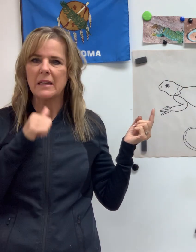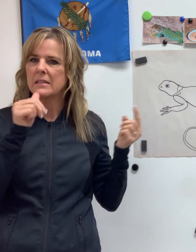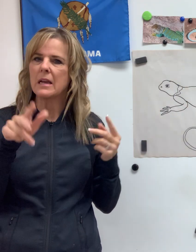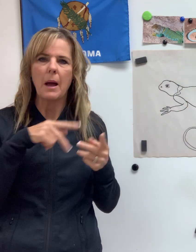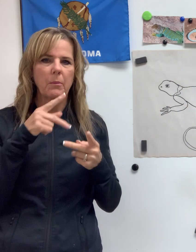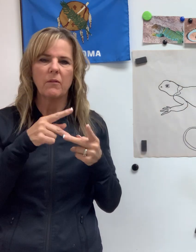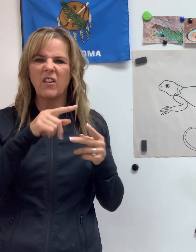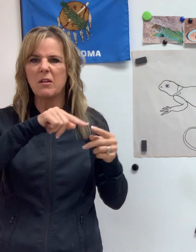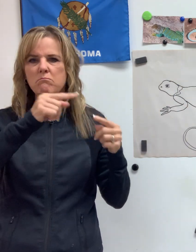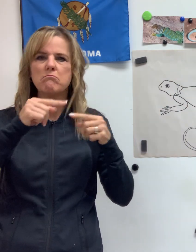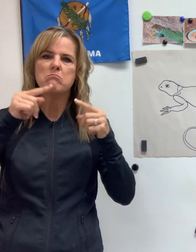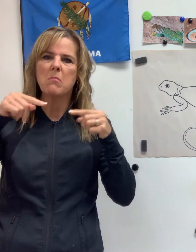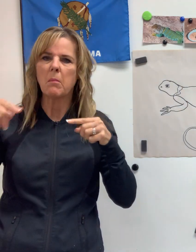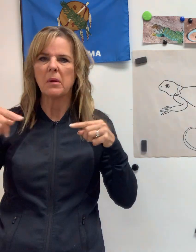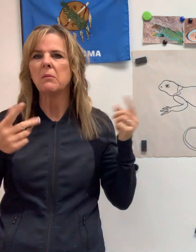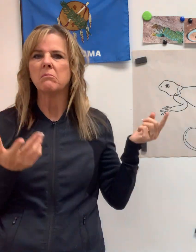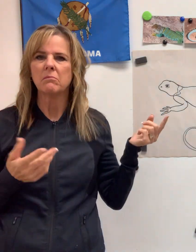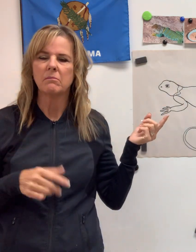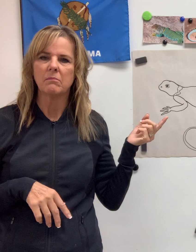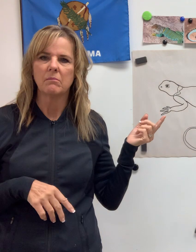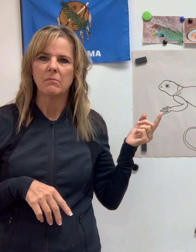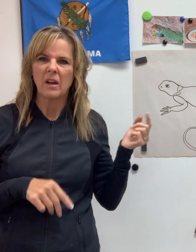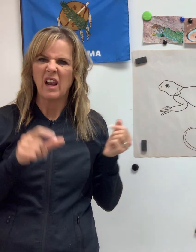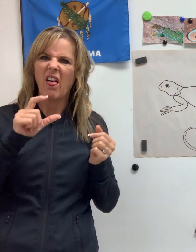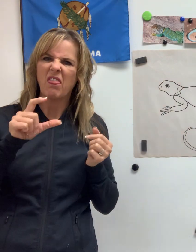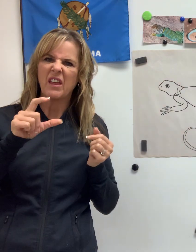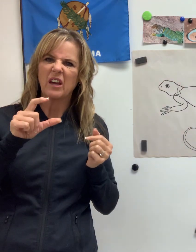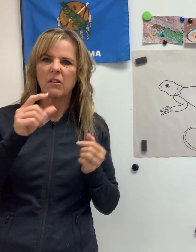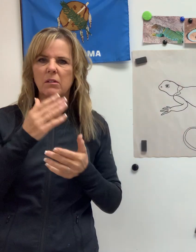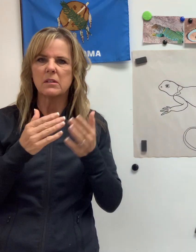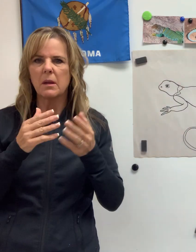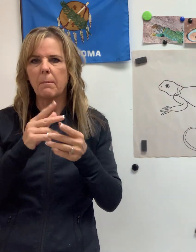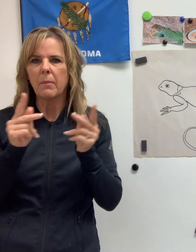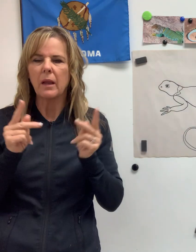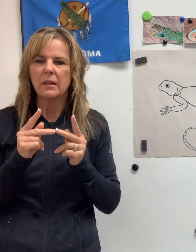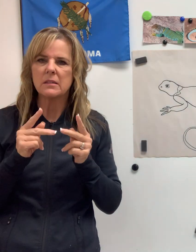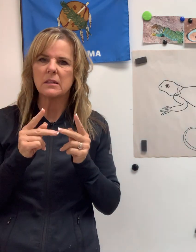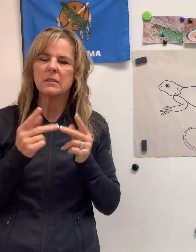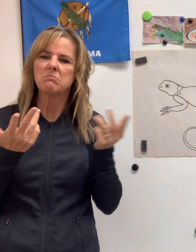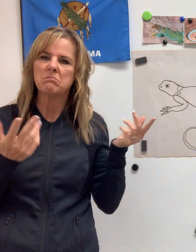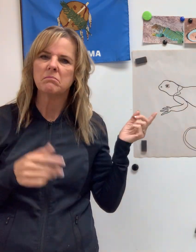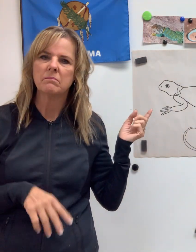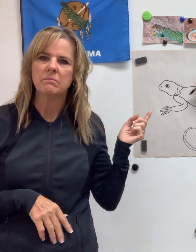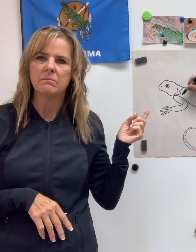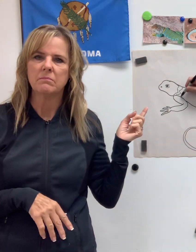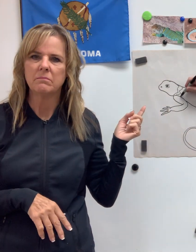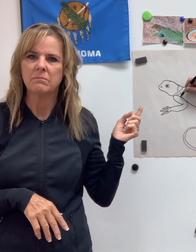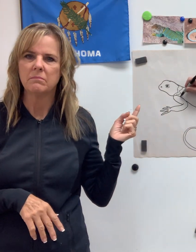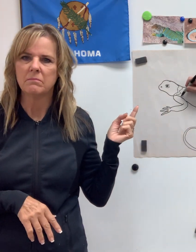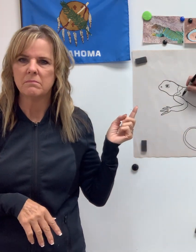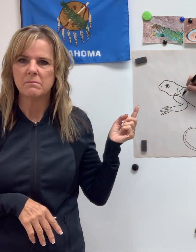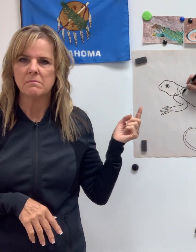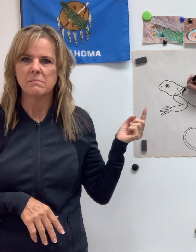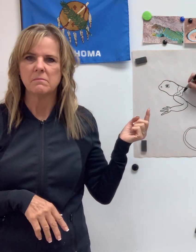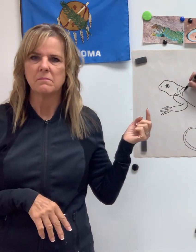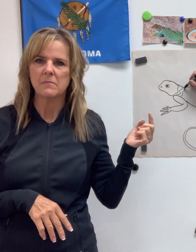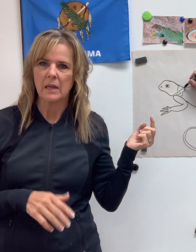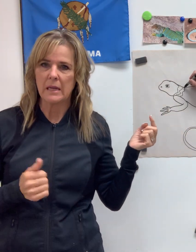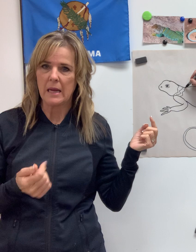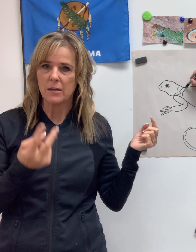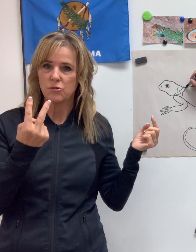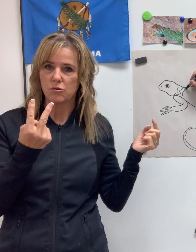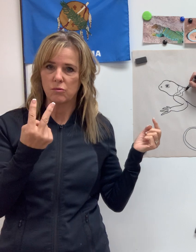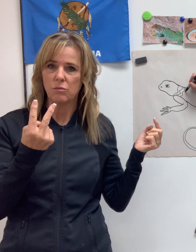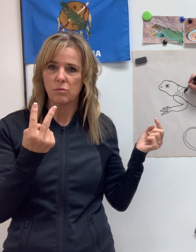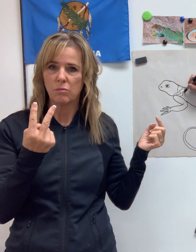perfect. Very bumpy, very jagged, a little thicker in some places, thinner in other places. He's got at least 2